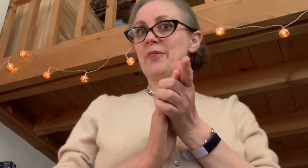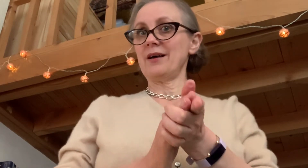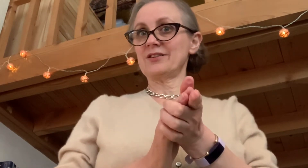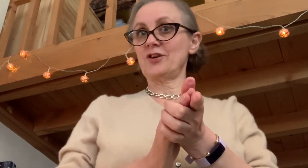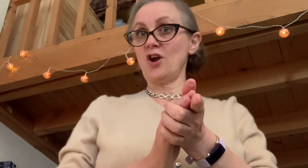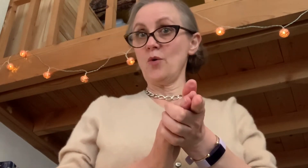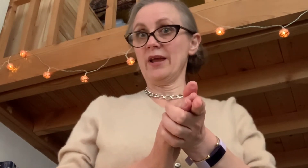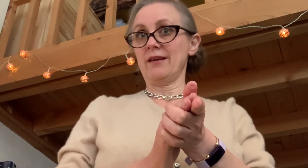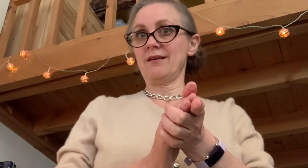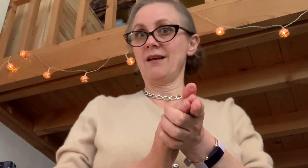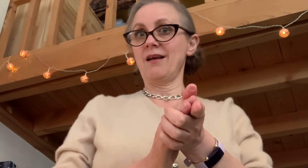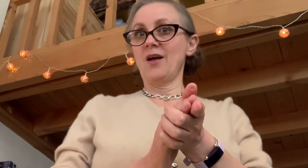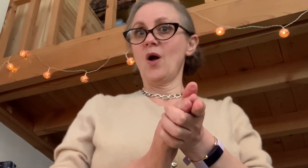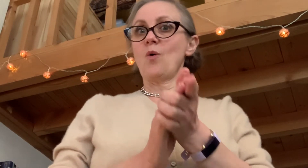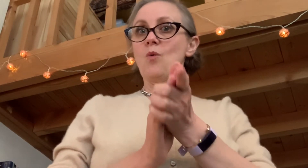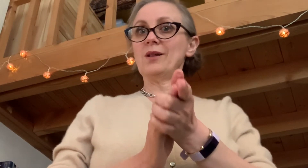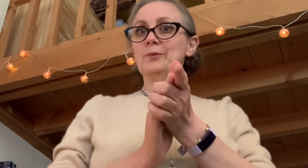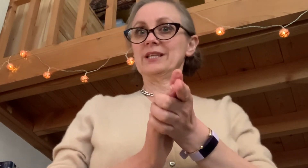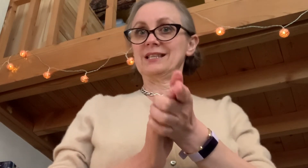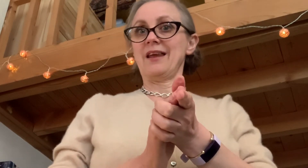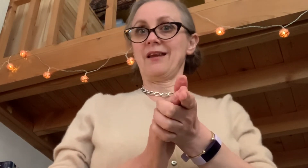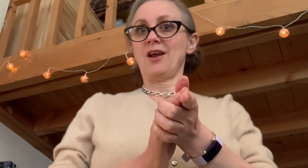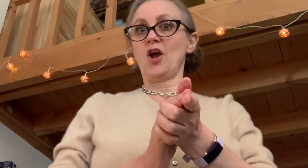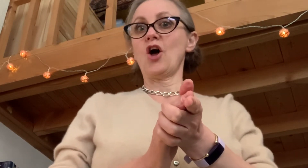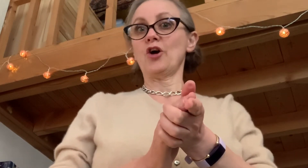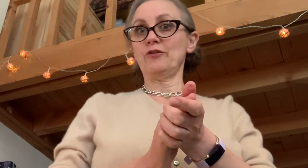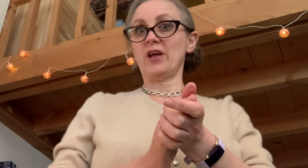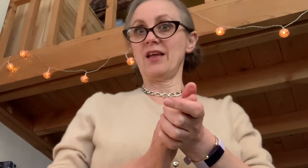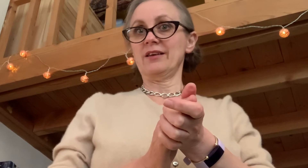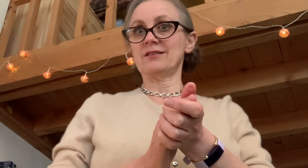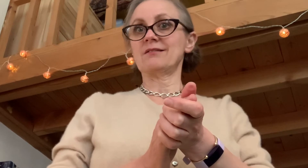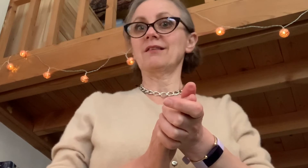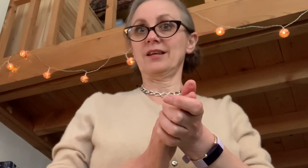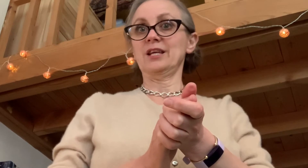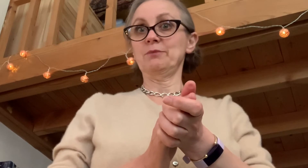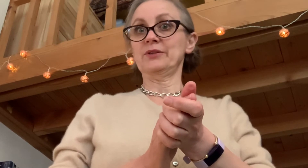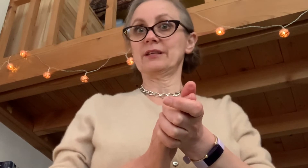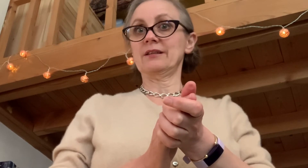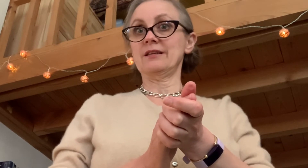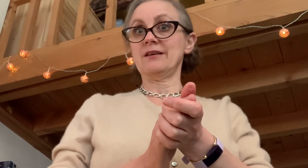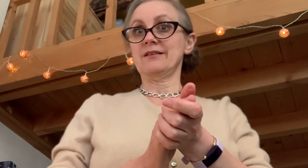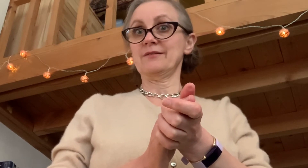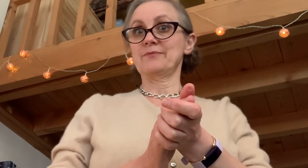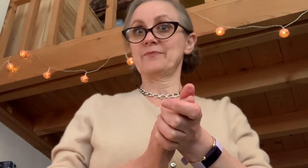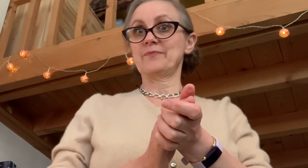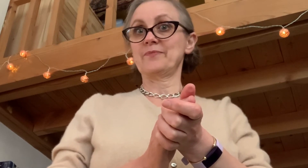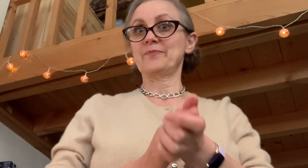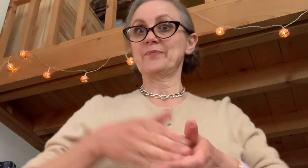that going while we sing overhead, I hear music in the air.